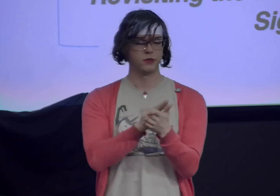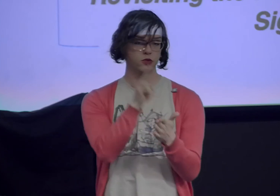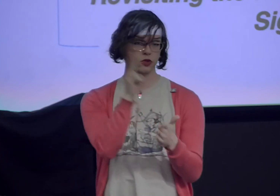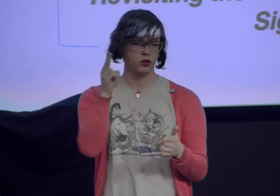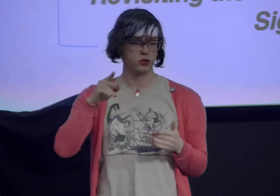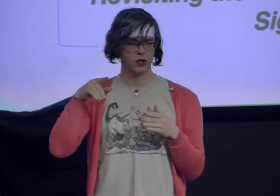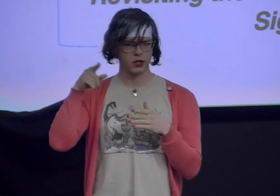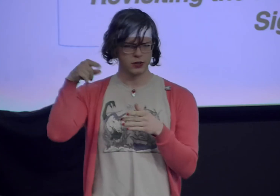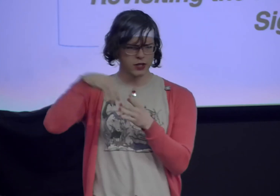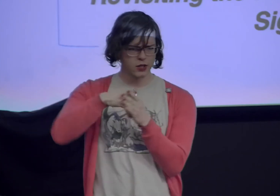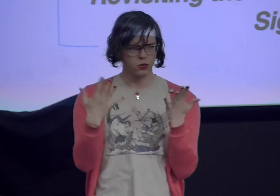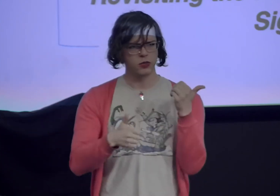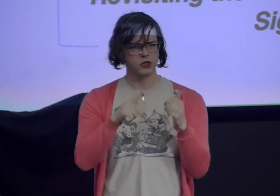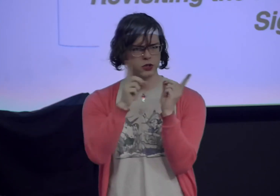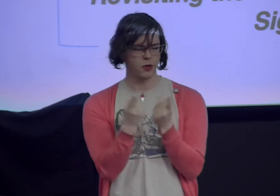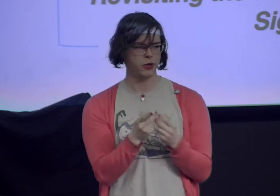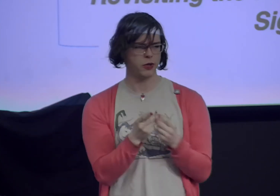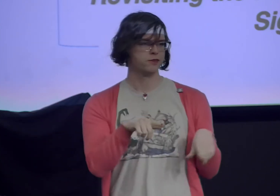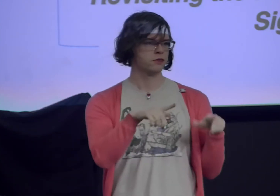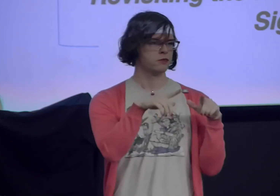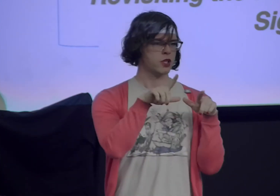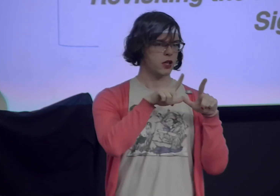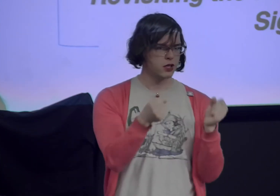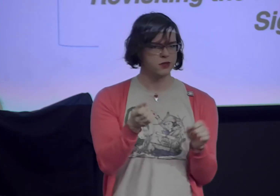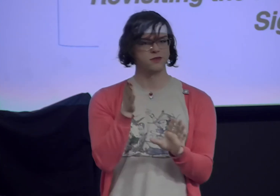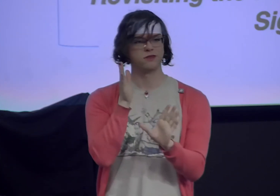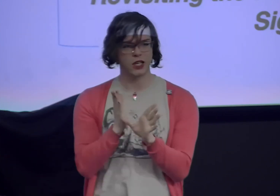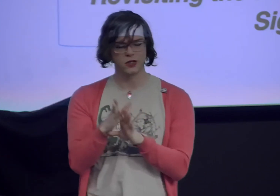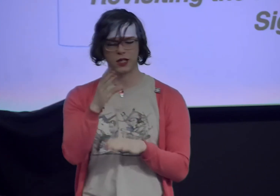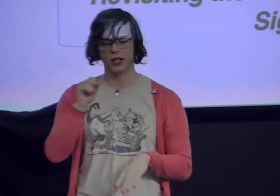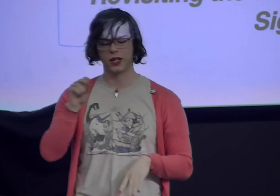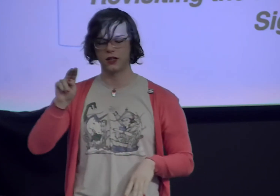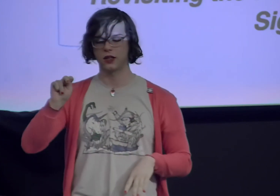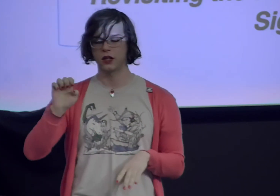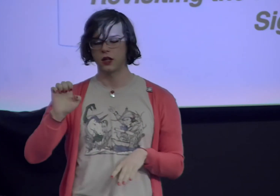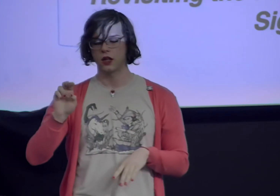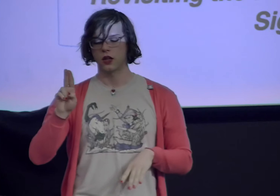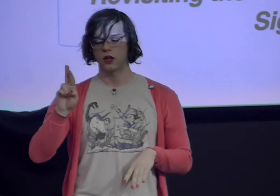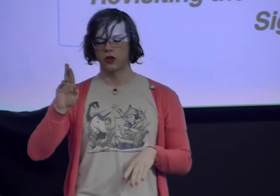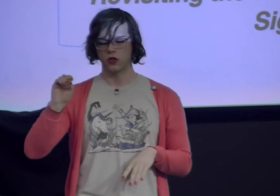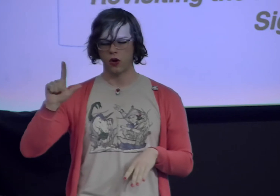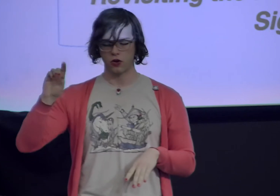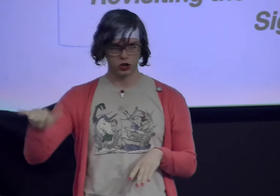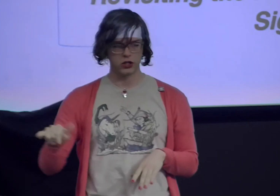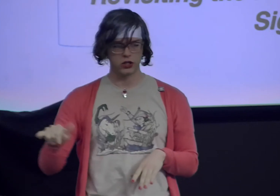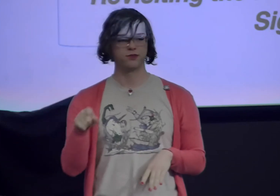and now is here at Georgetown University in Washington, D.C., in the neurology, psychology, and